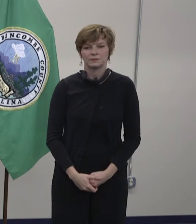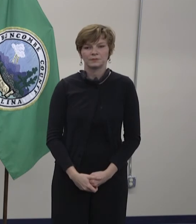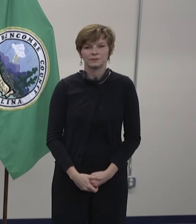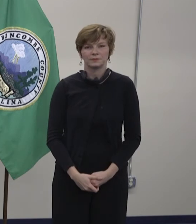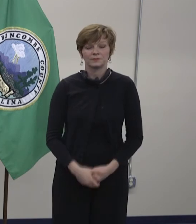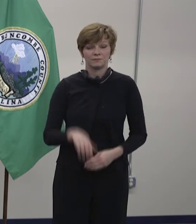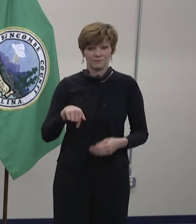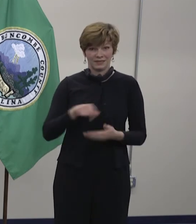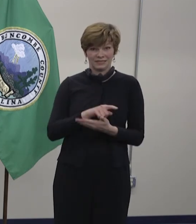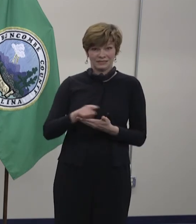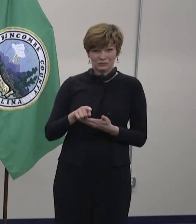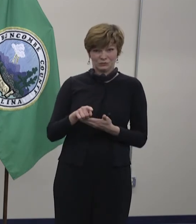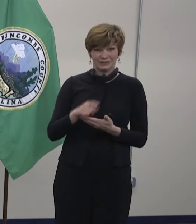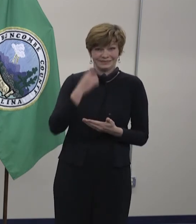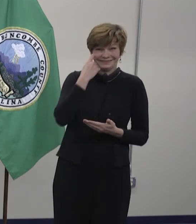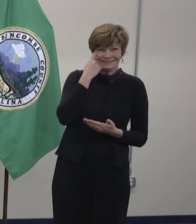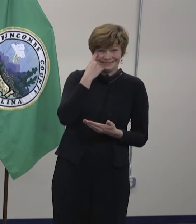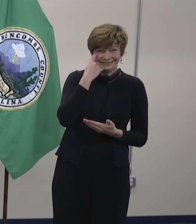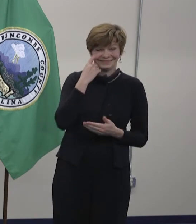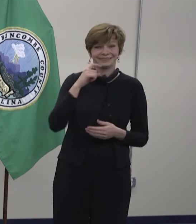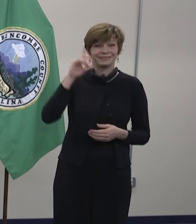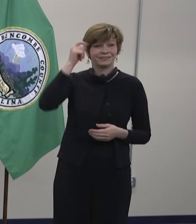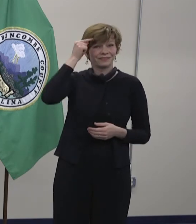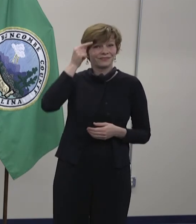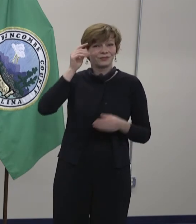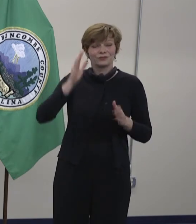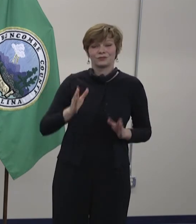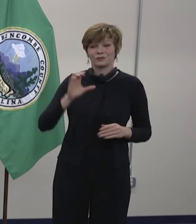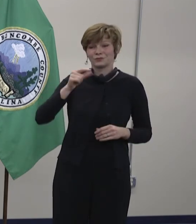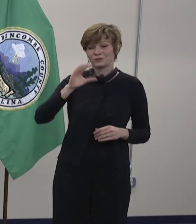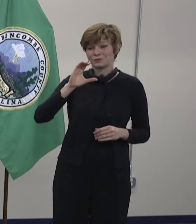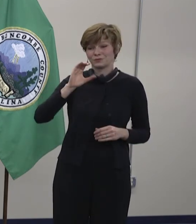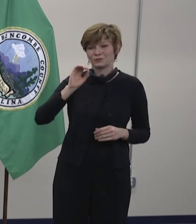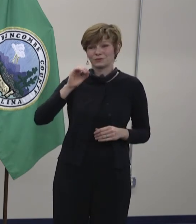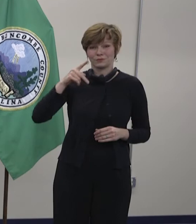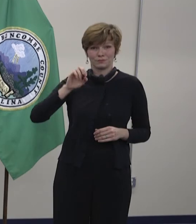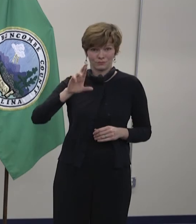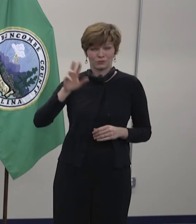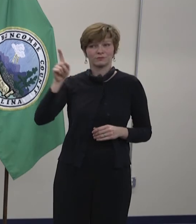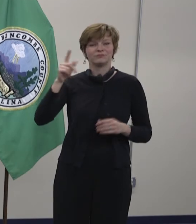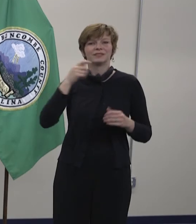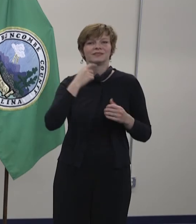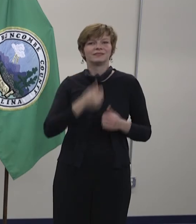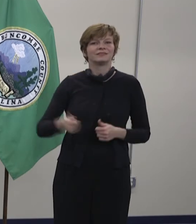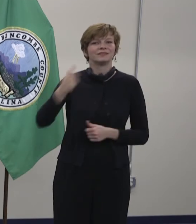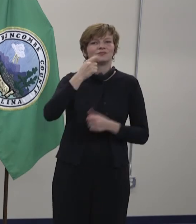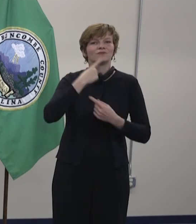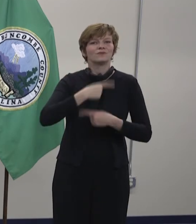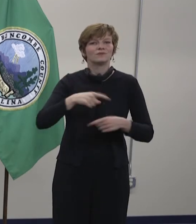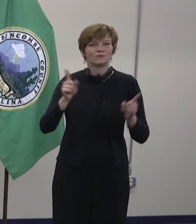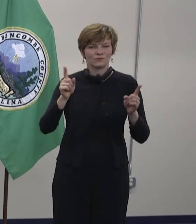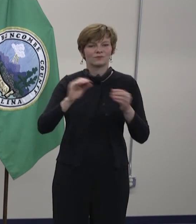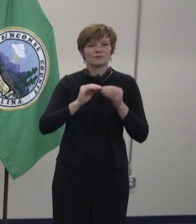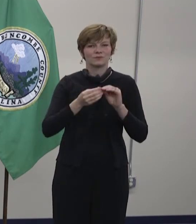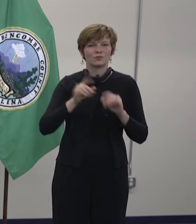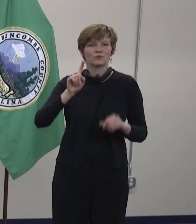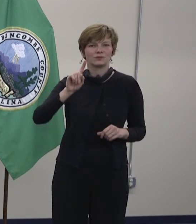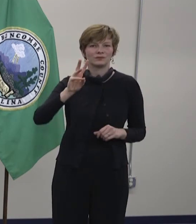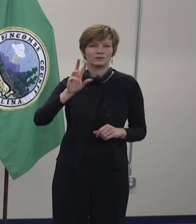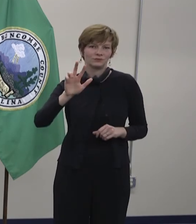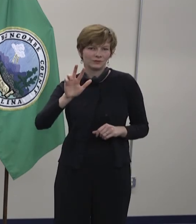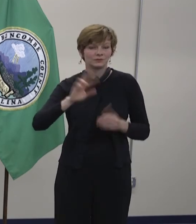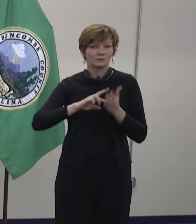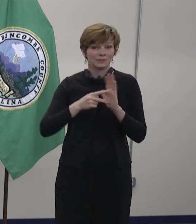Earlier this week, Governor Cooper issued Executive Order number 163, which will take the state into reopening